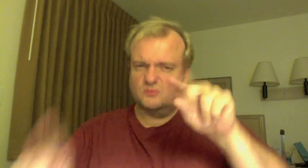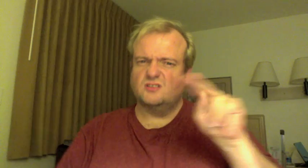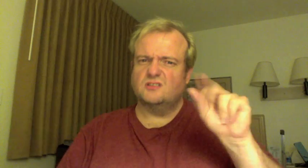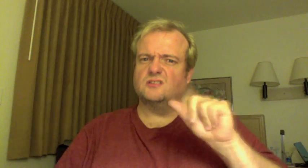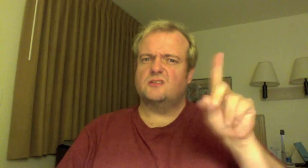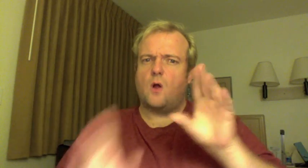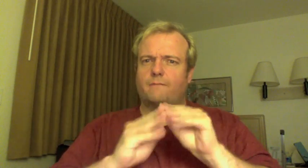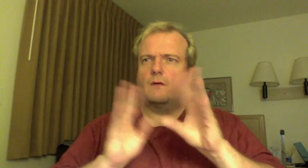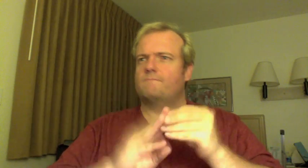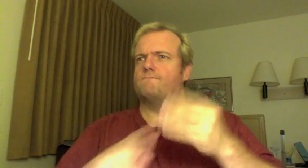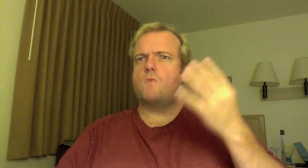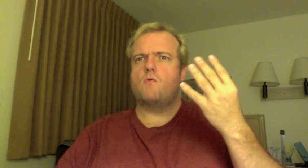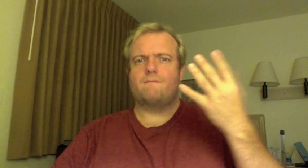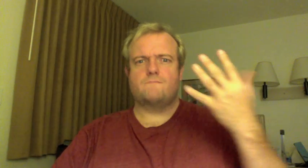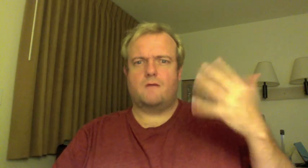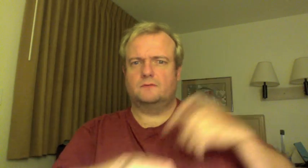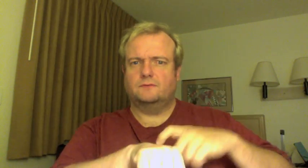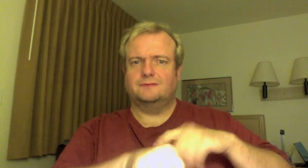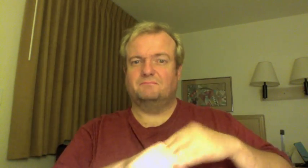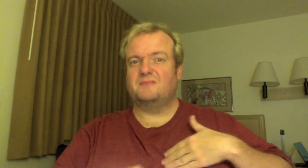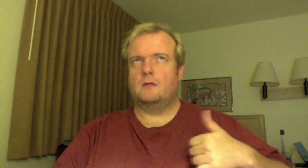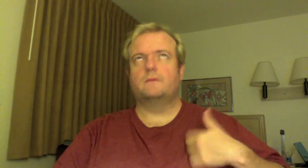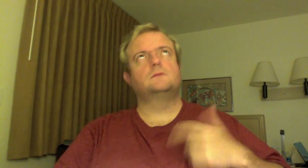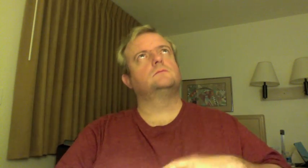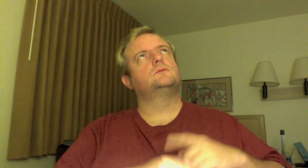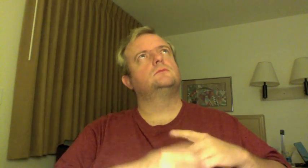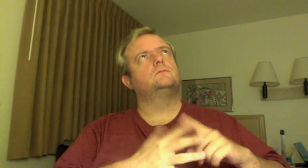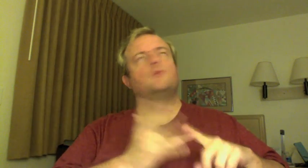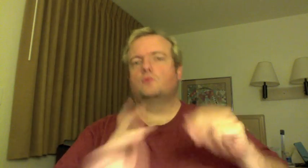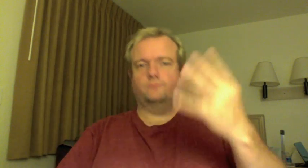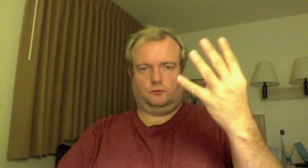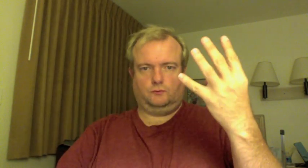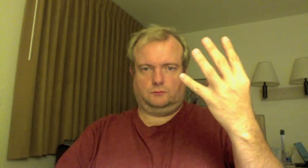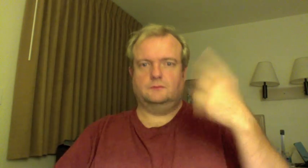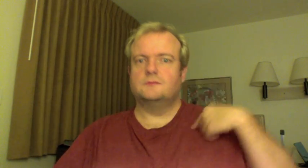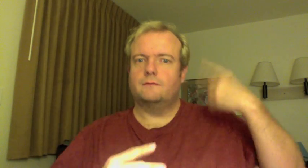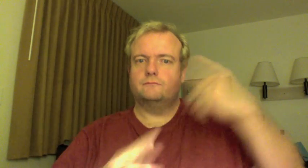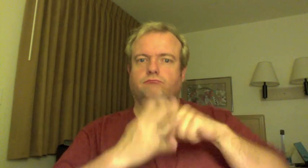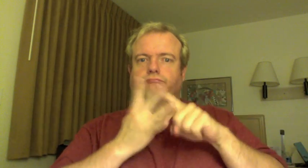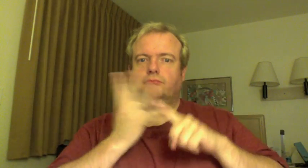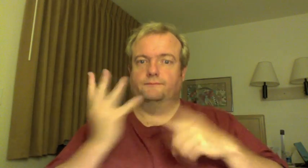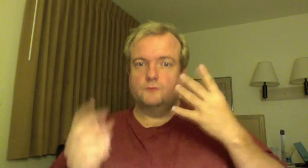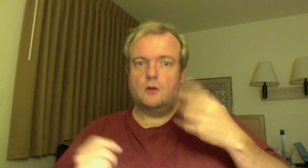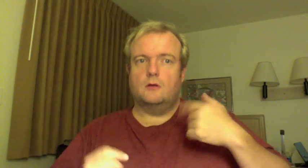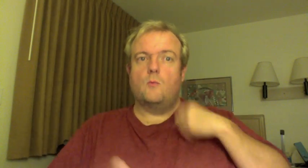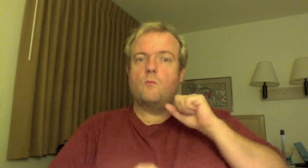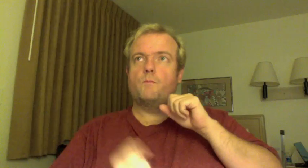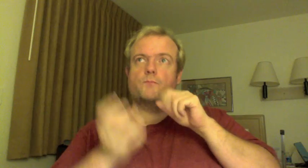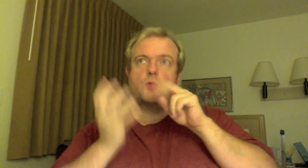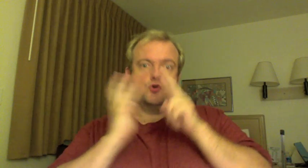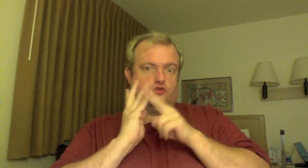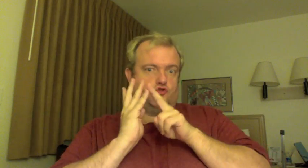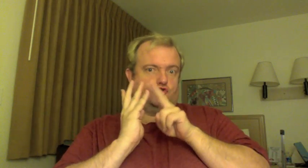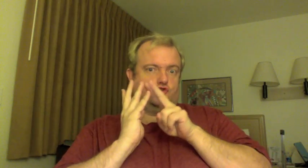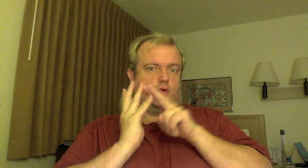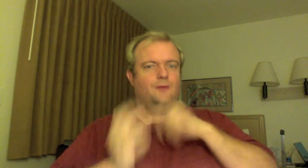on its own. The first set of beams is on the outside. 24 pillars in the form of